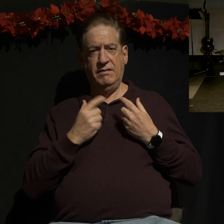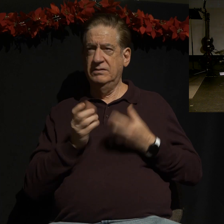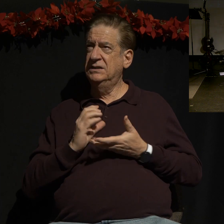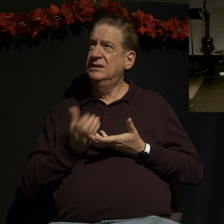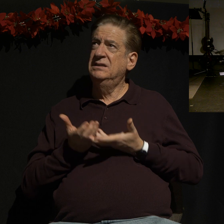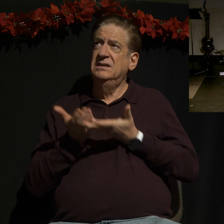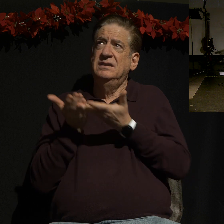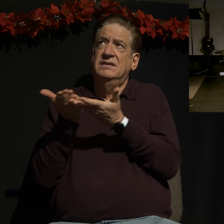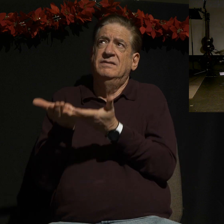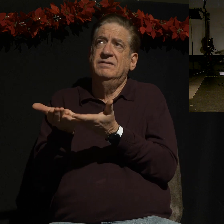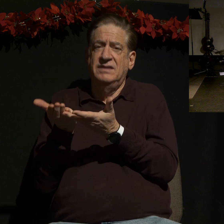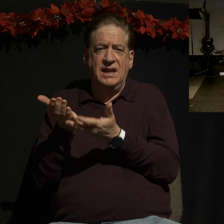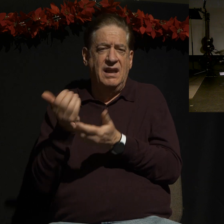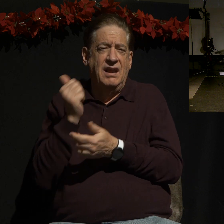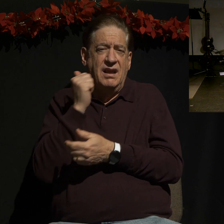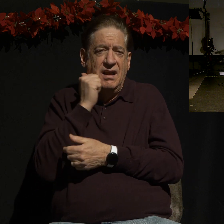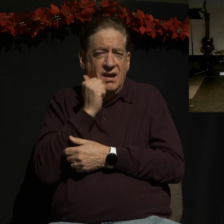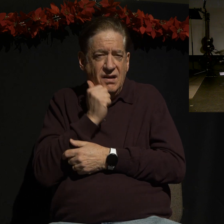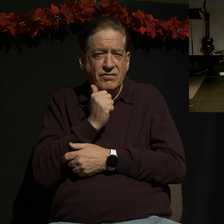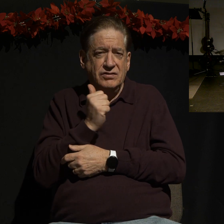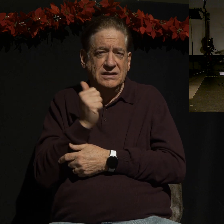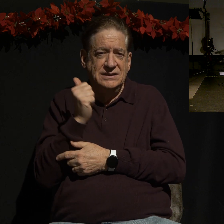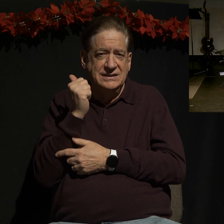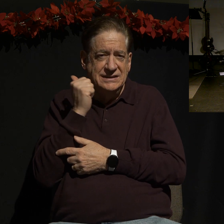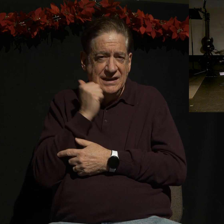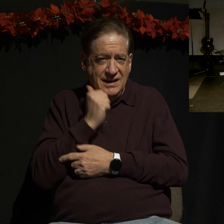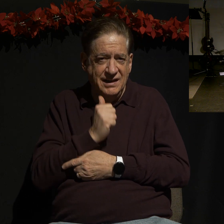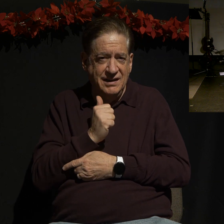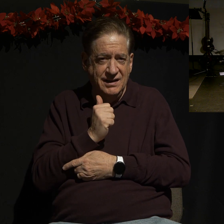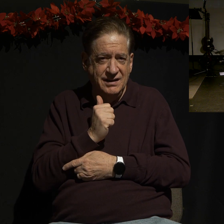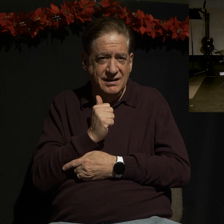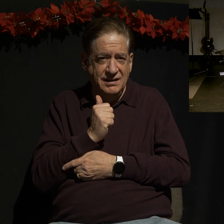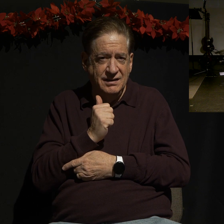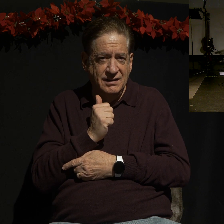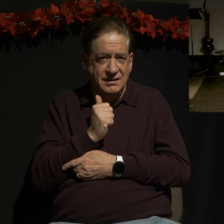him every single day.